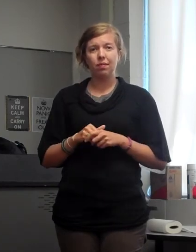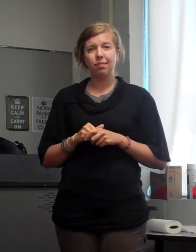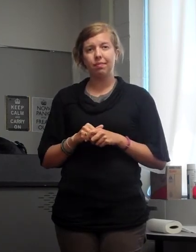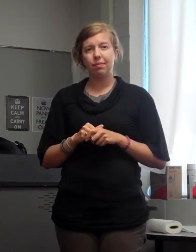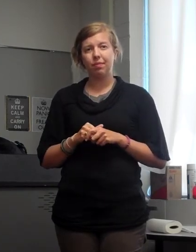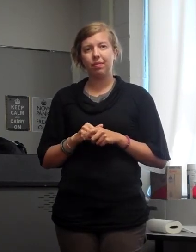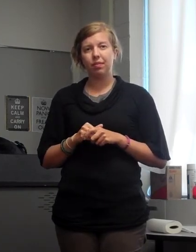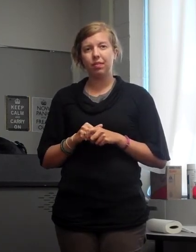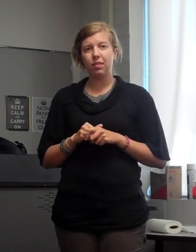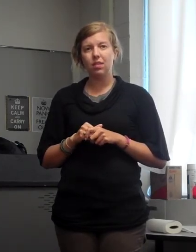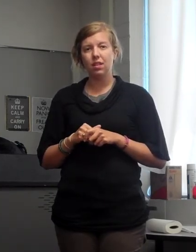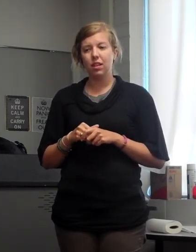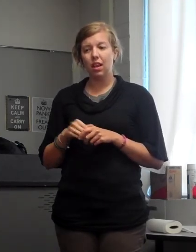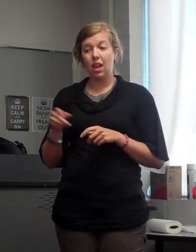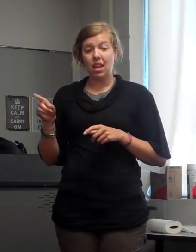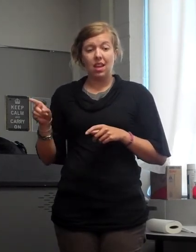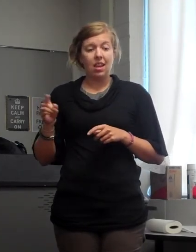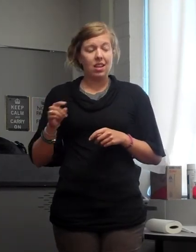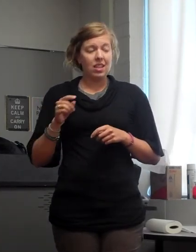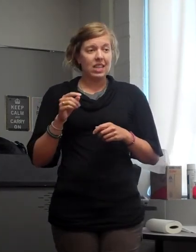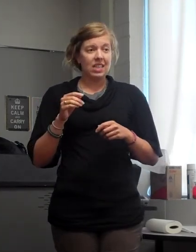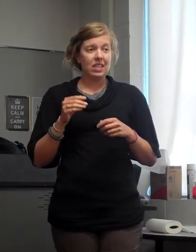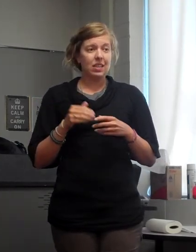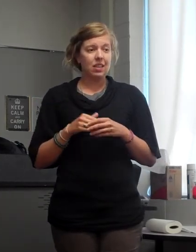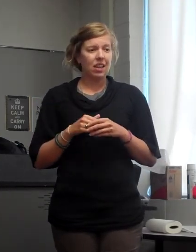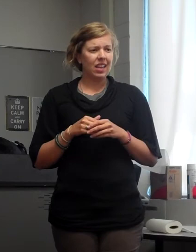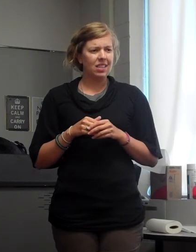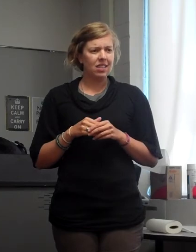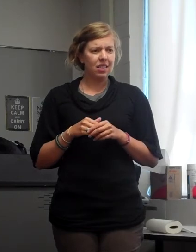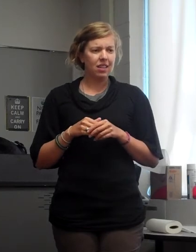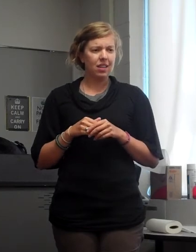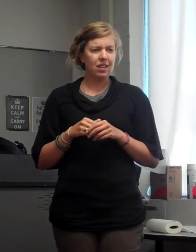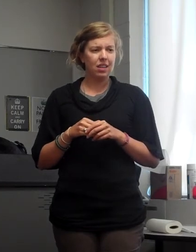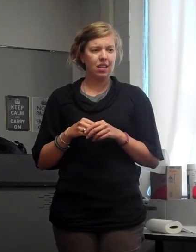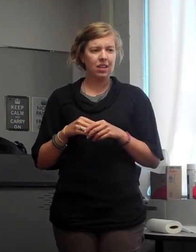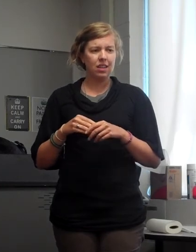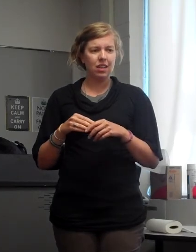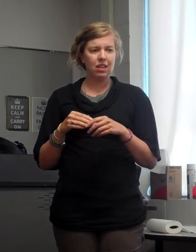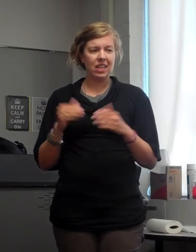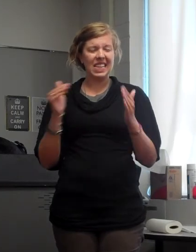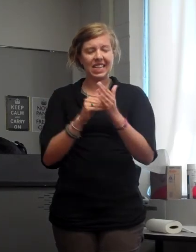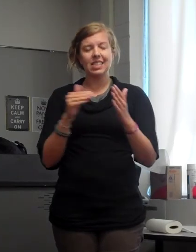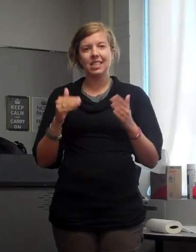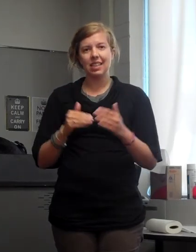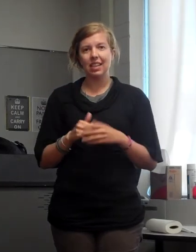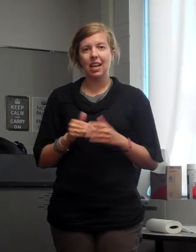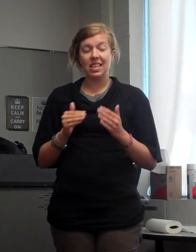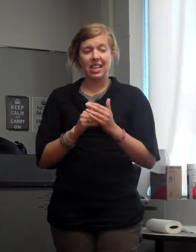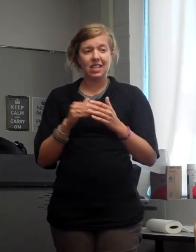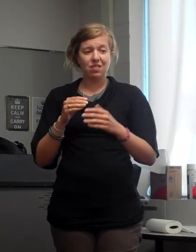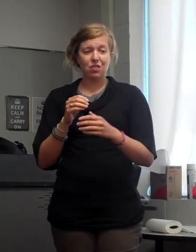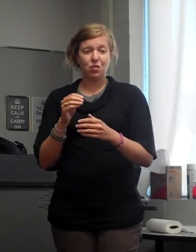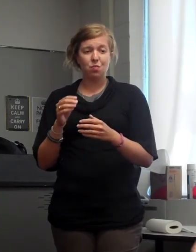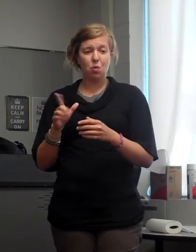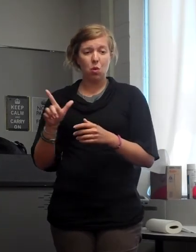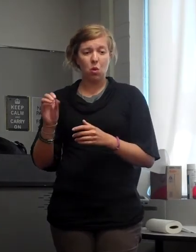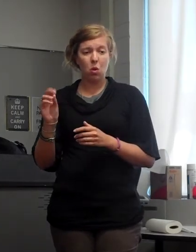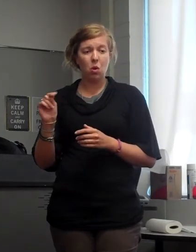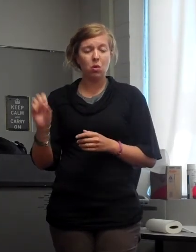He is against any type of loans. He really is. I mean, nobody would have a car payment, house payment, or any type of loan if it was up